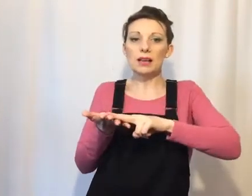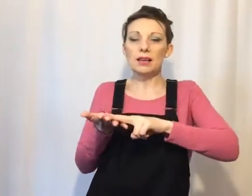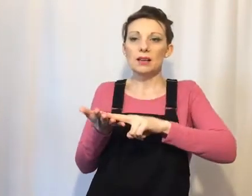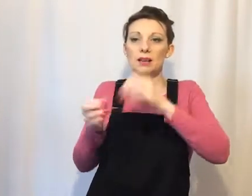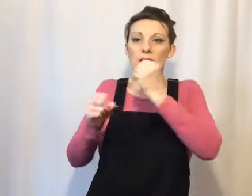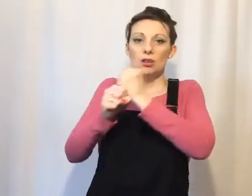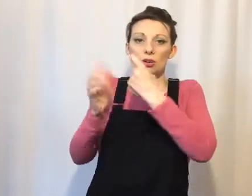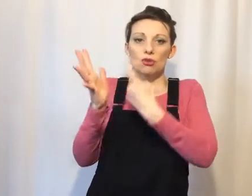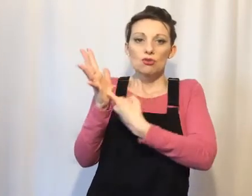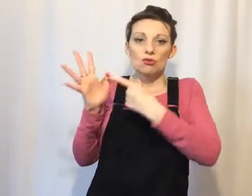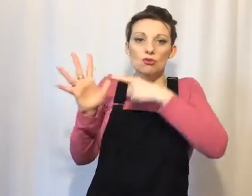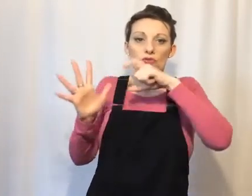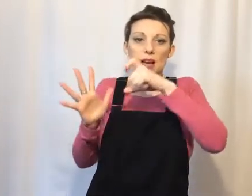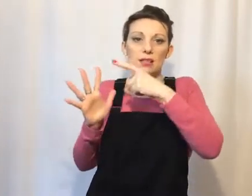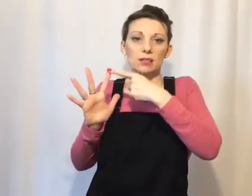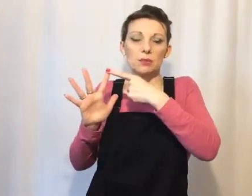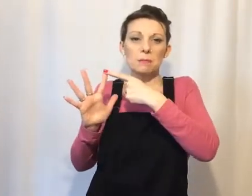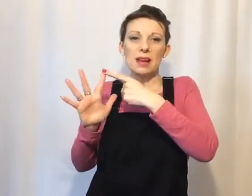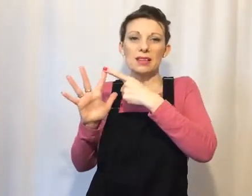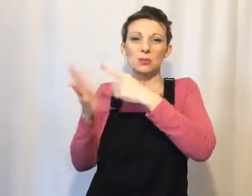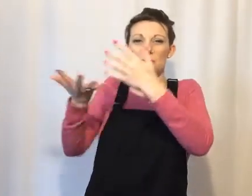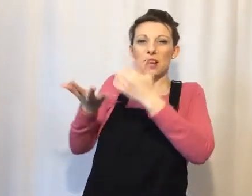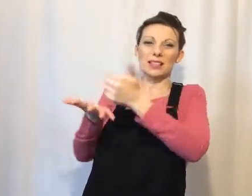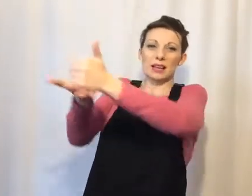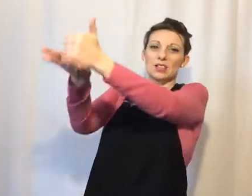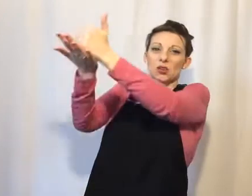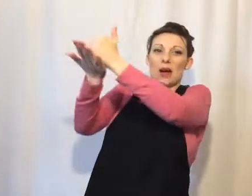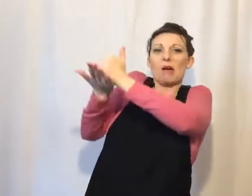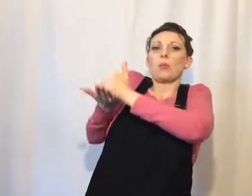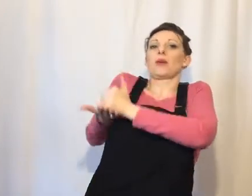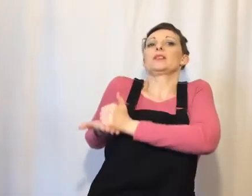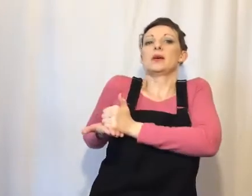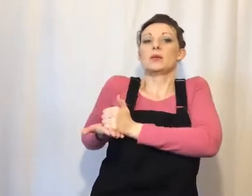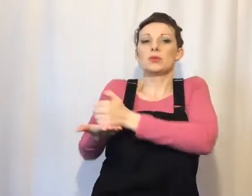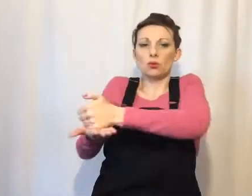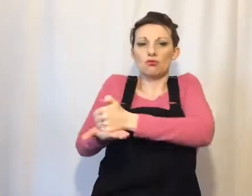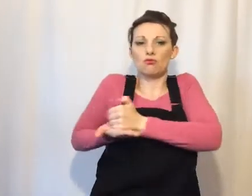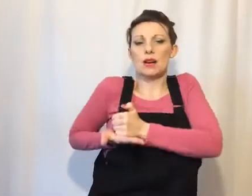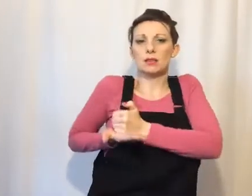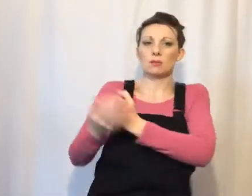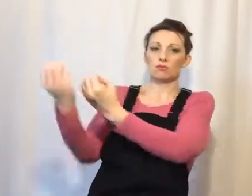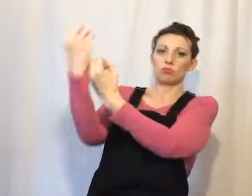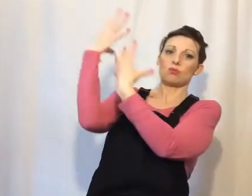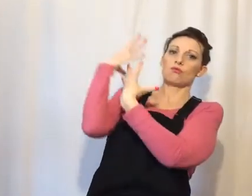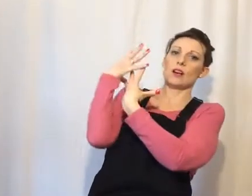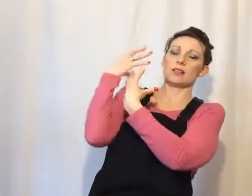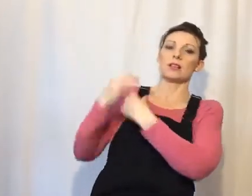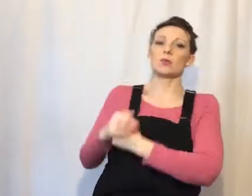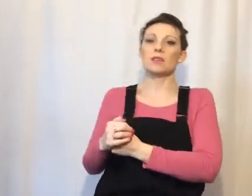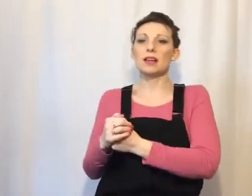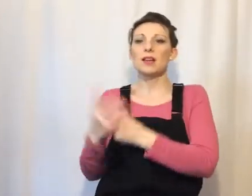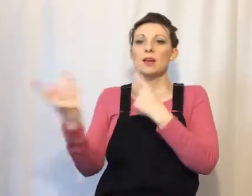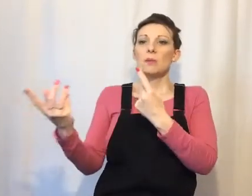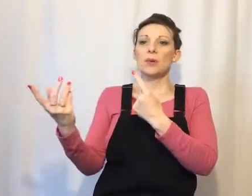normally, grace would mean sort of like celestial help, I suppose, or grace, that sort of thing. But